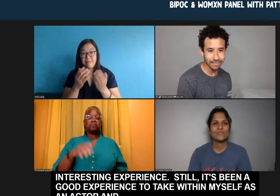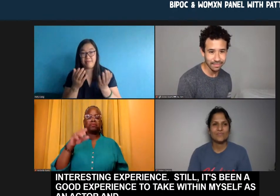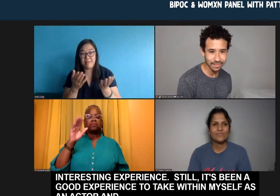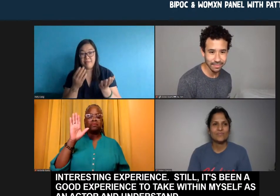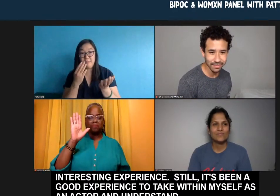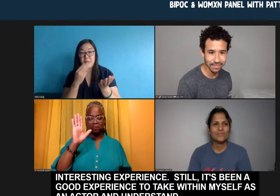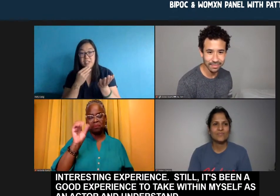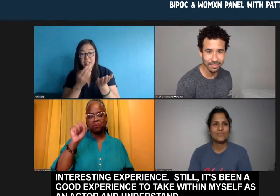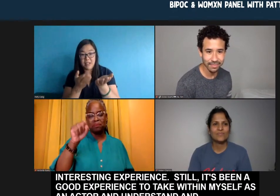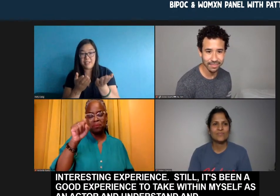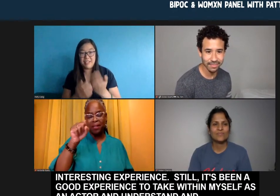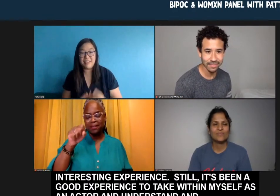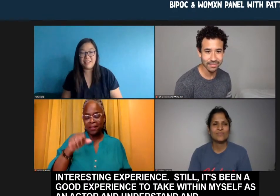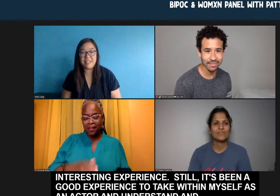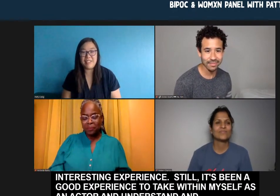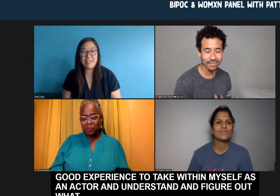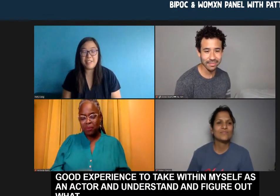mean, something like that.